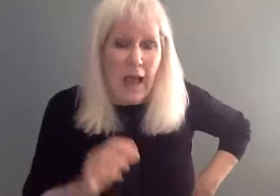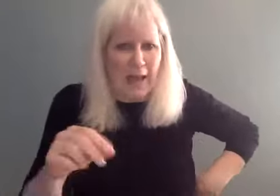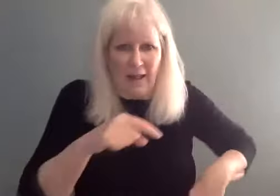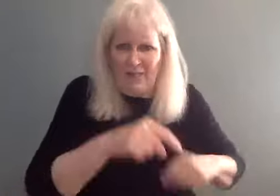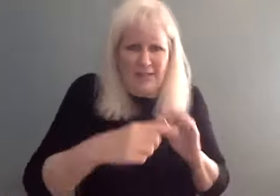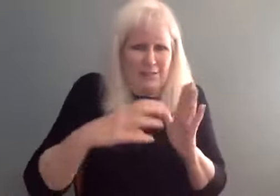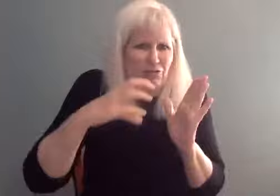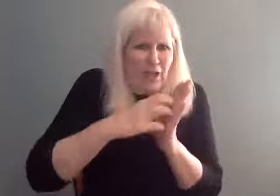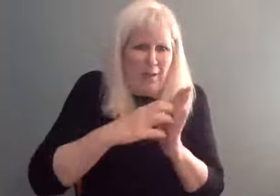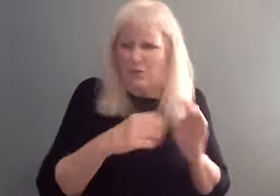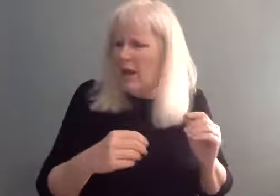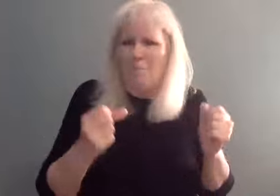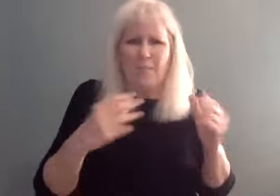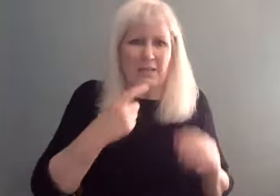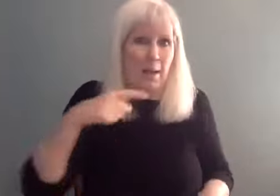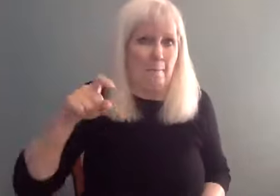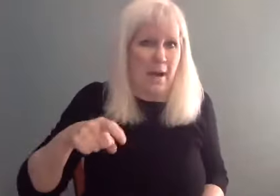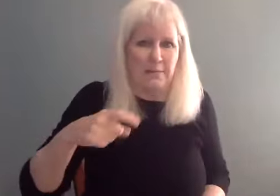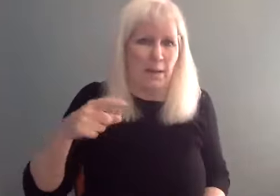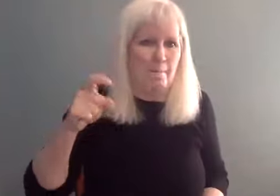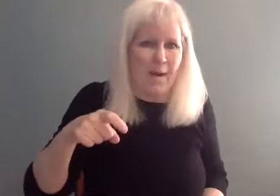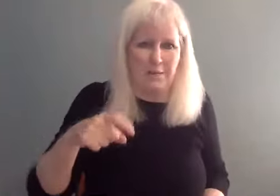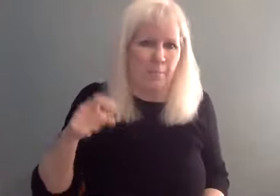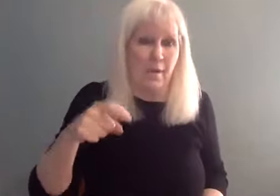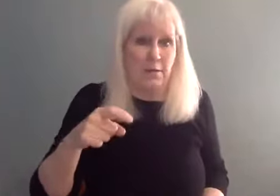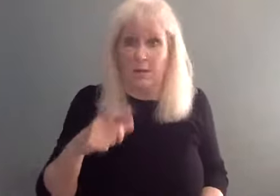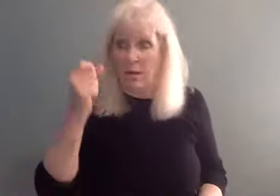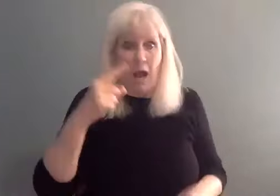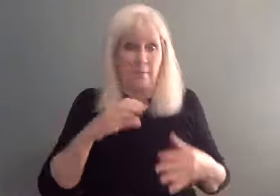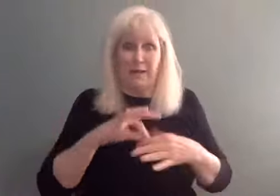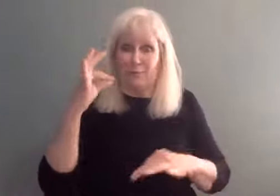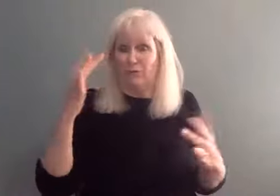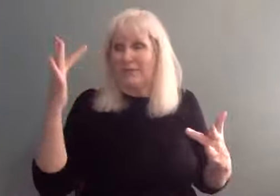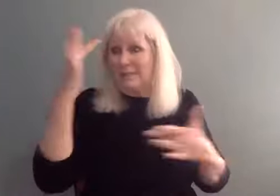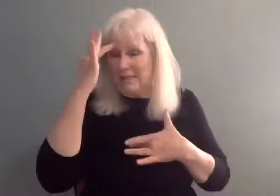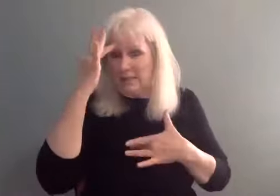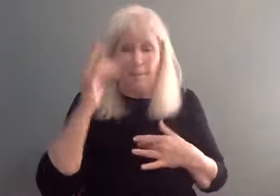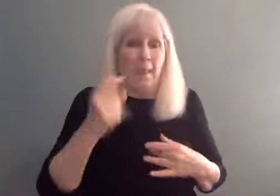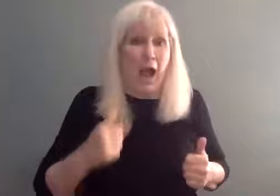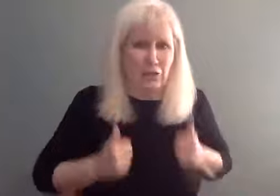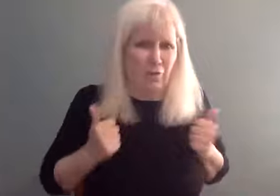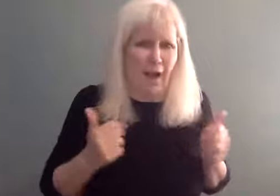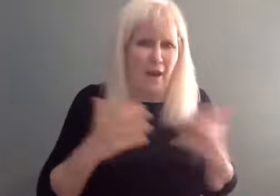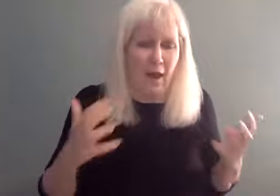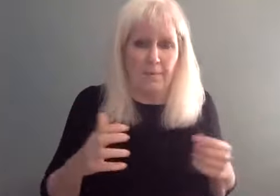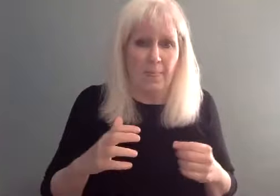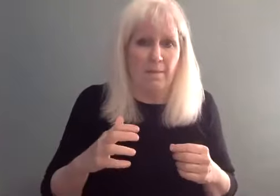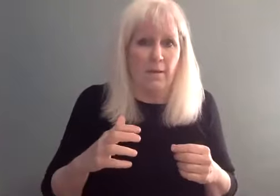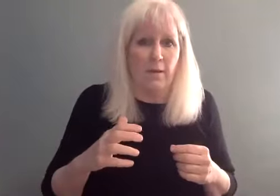fear. Oh my goodness. I was very spiritually sick. I'm a survivor. So fear was a motivator. Fear was